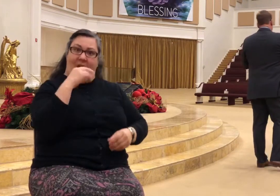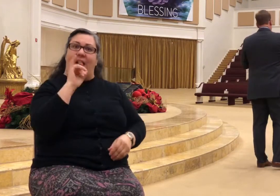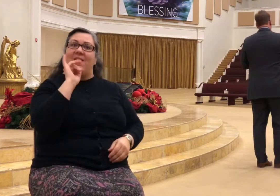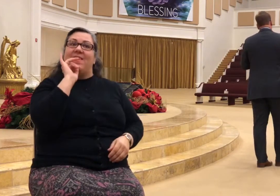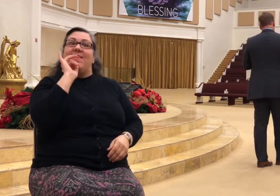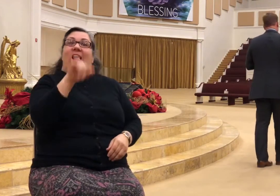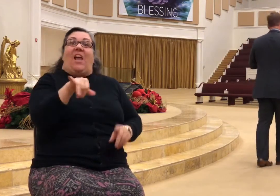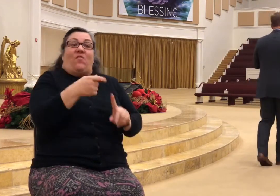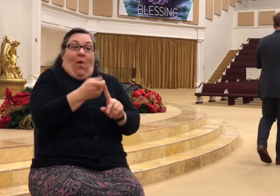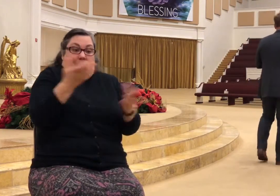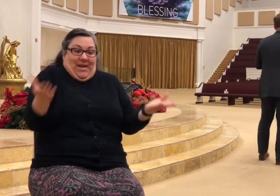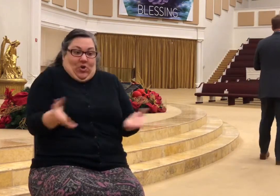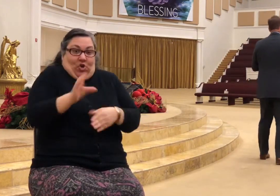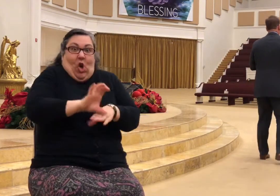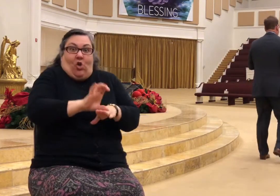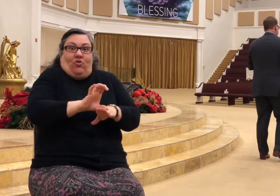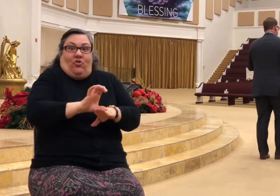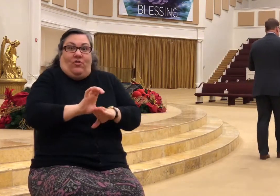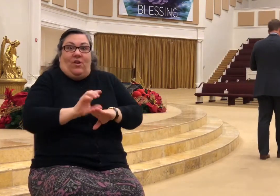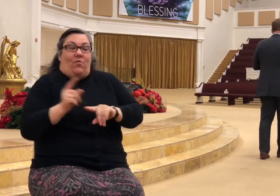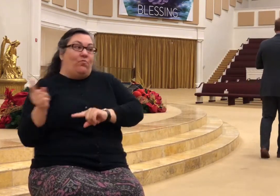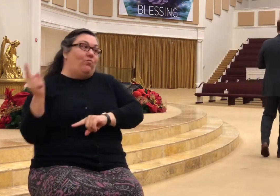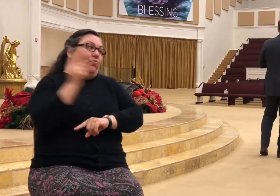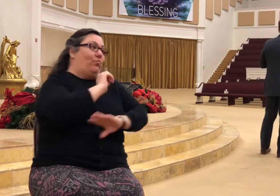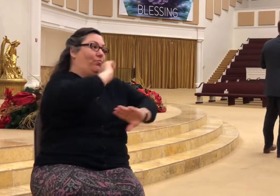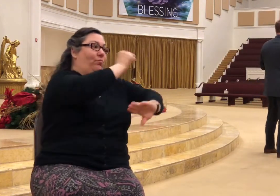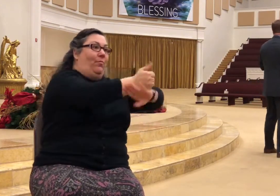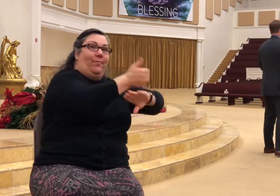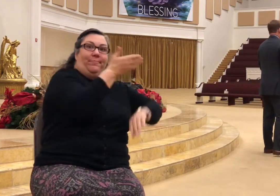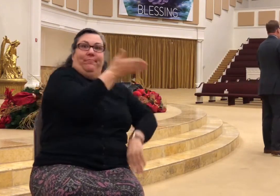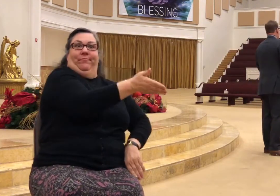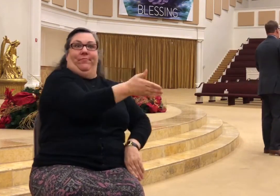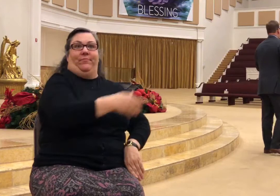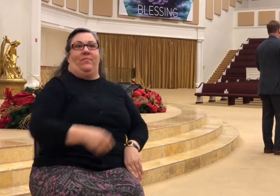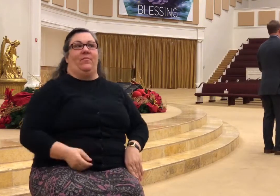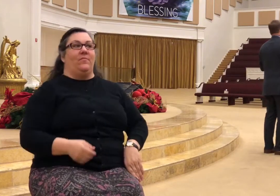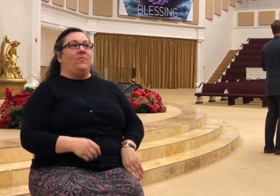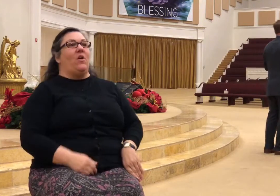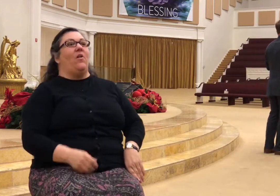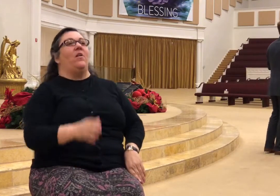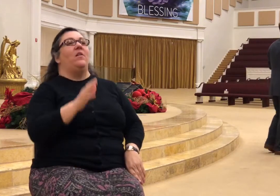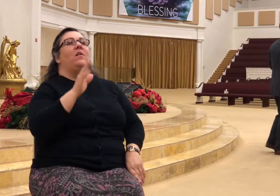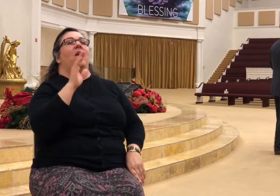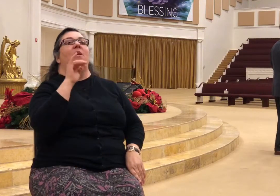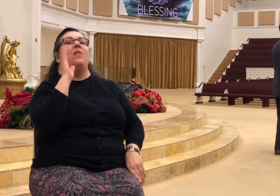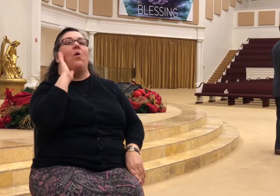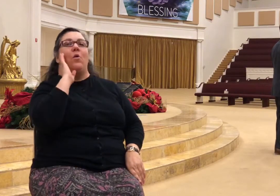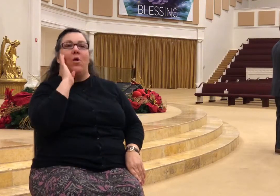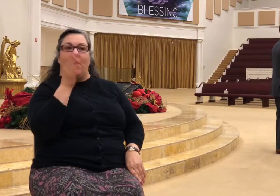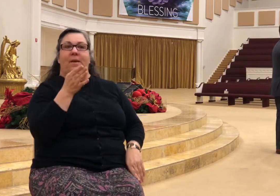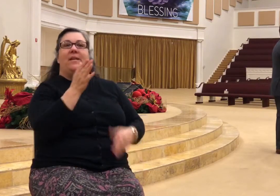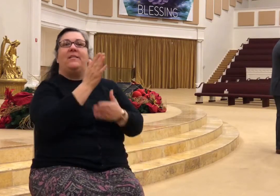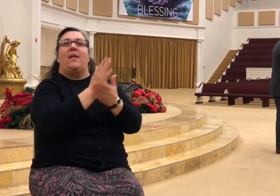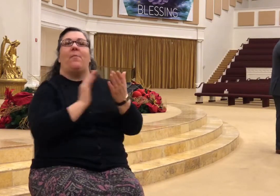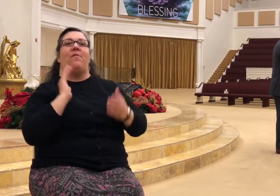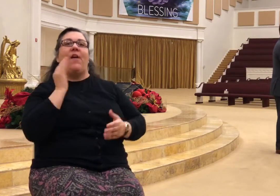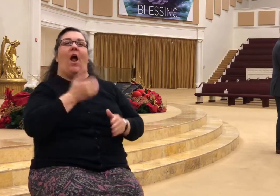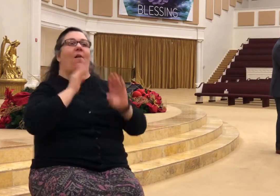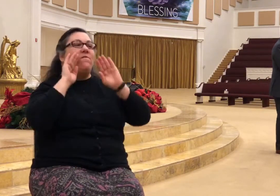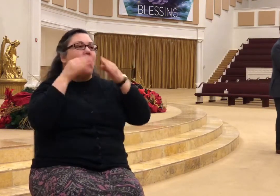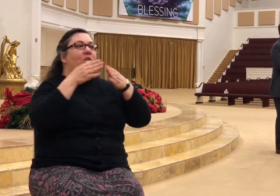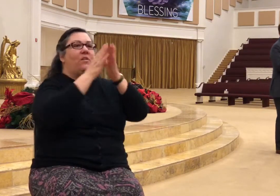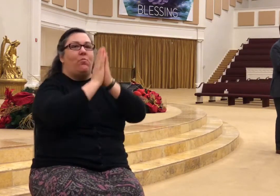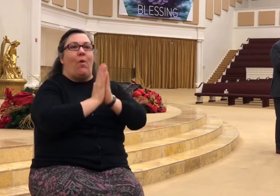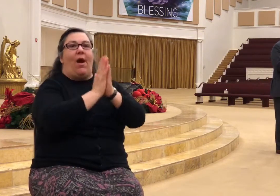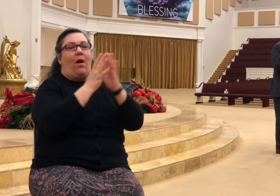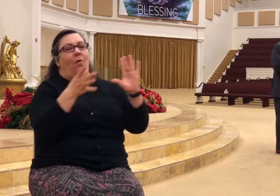out of this church. Yeah. So we're adding that. These are going to be some of the areas of focus that we're going to be praying and